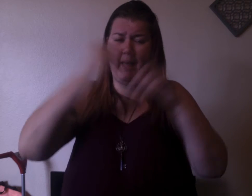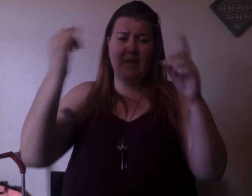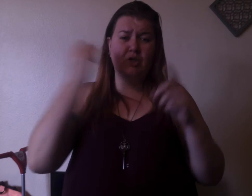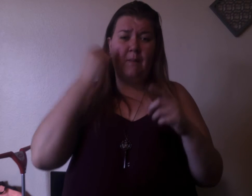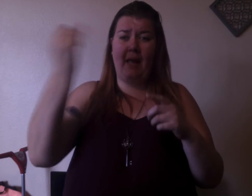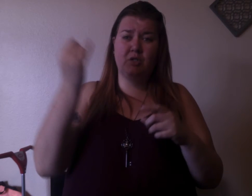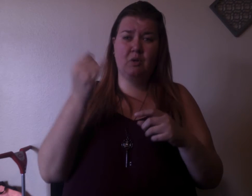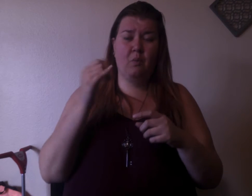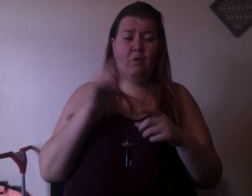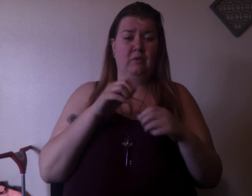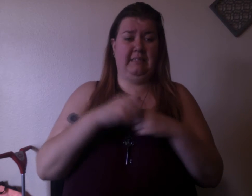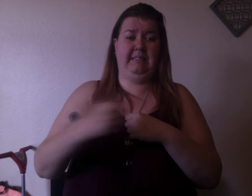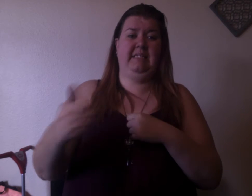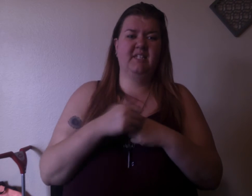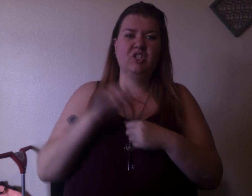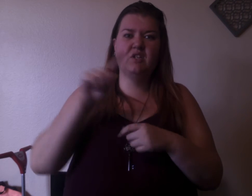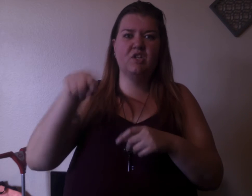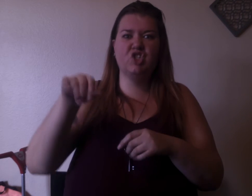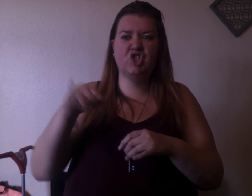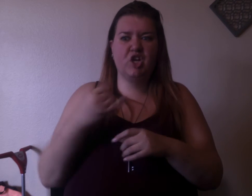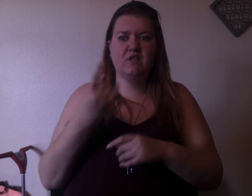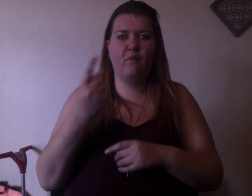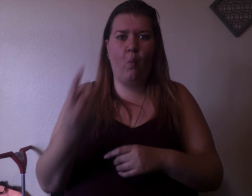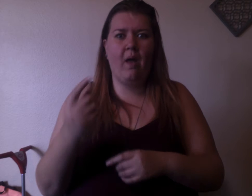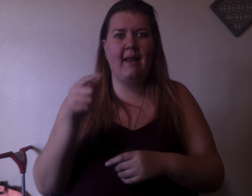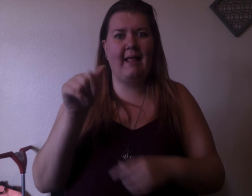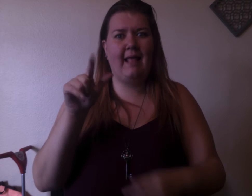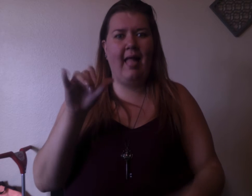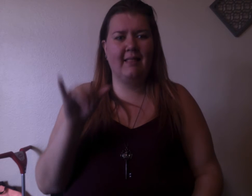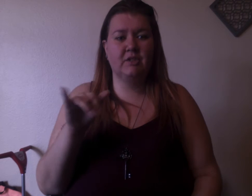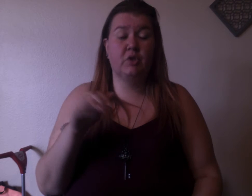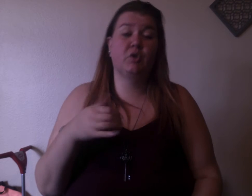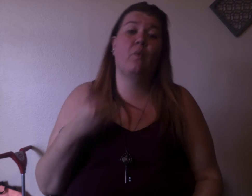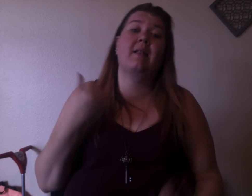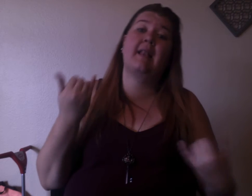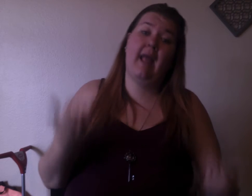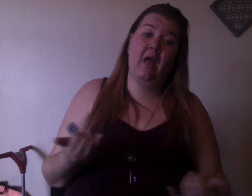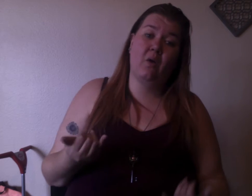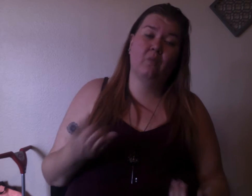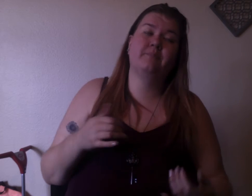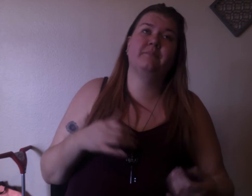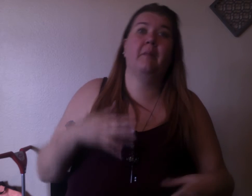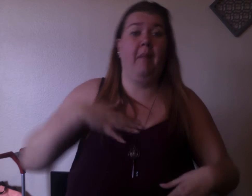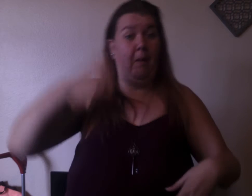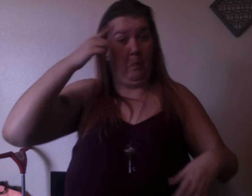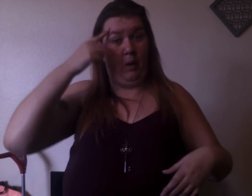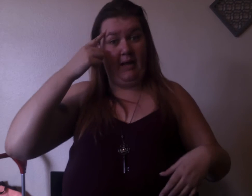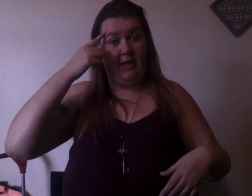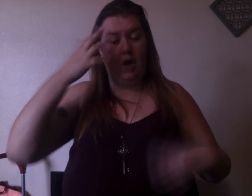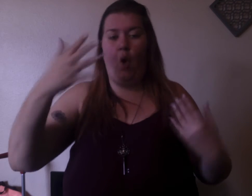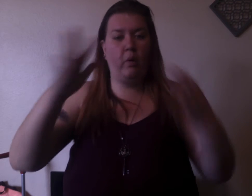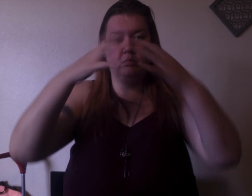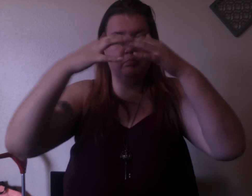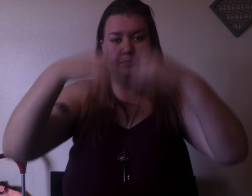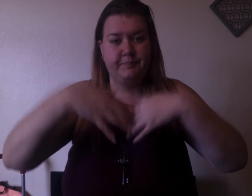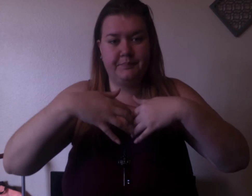just for a galaxy. And now we're going to get our, frankly, my brain is already, it's already well beyond anything that it